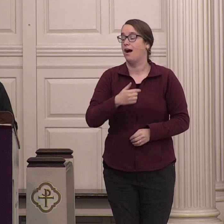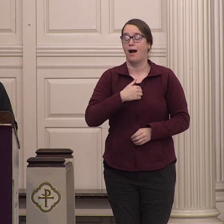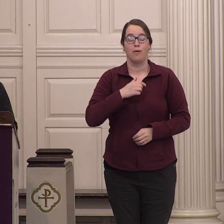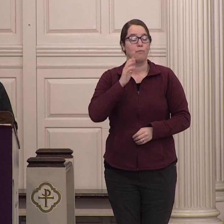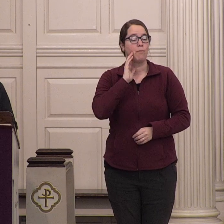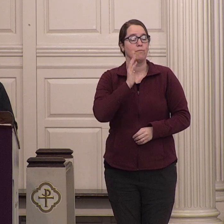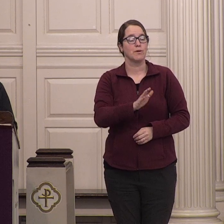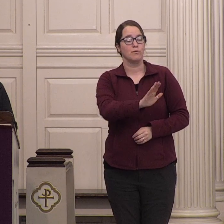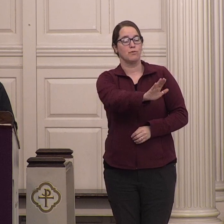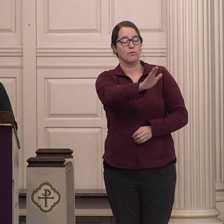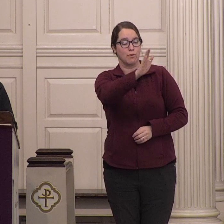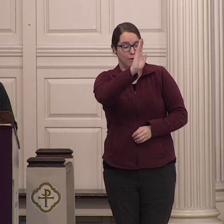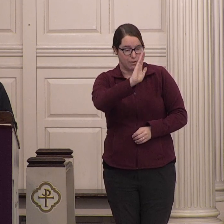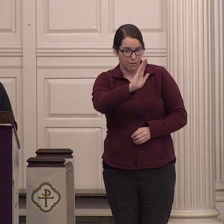your descendants after you.